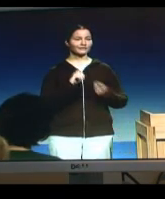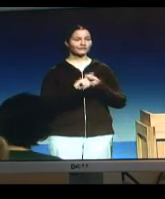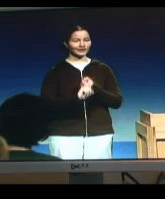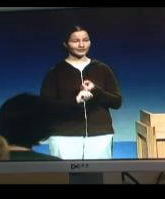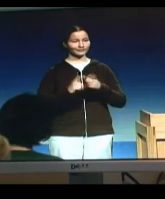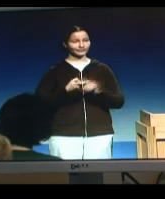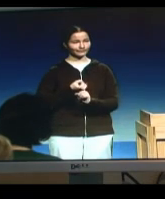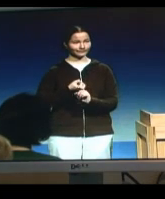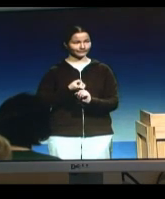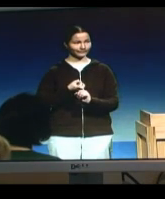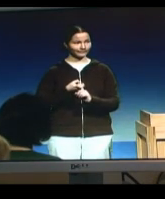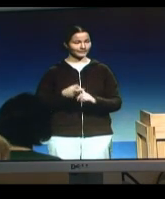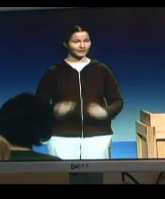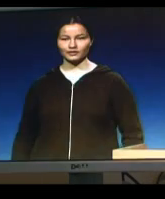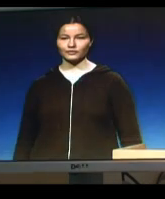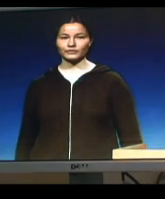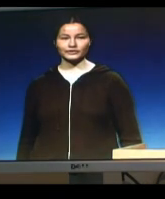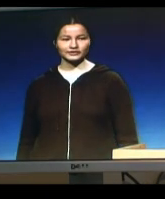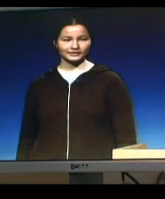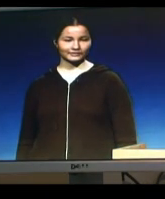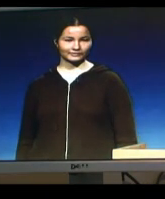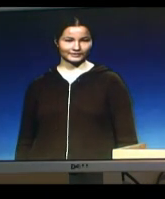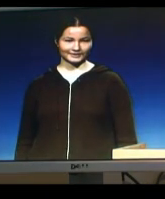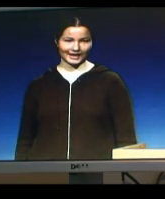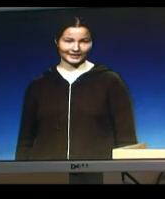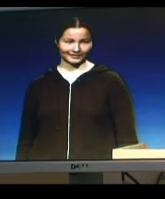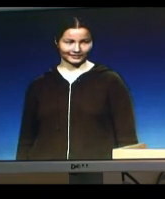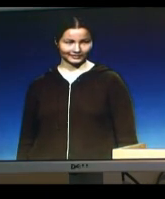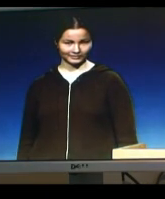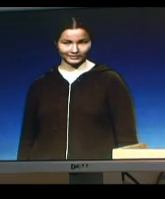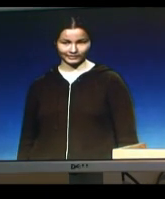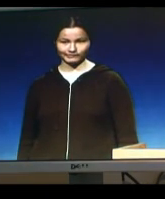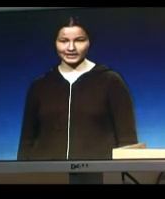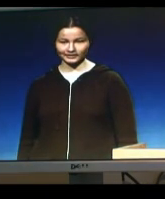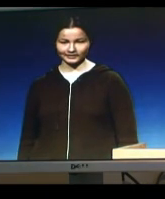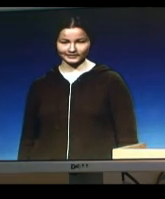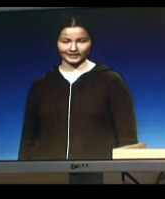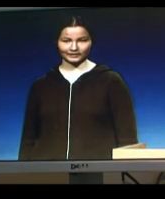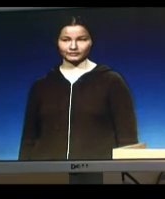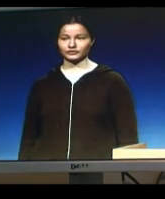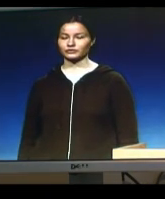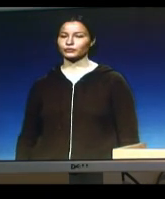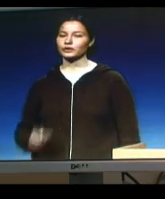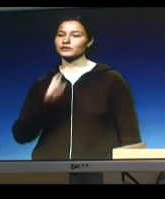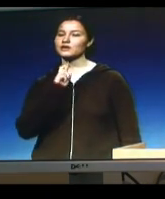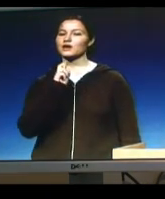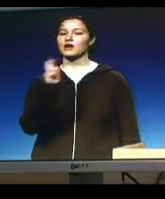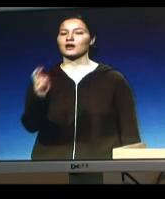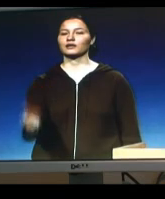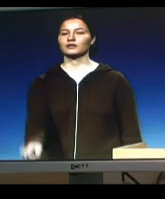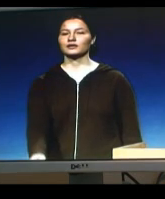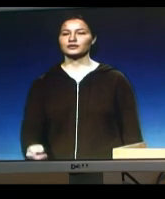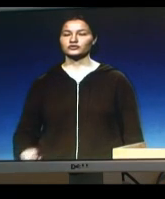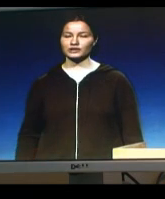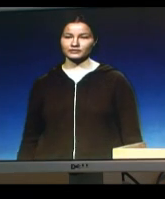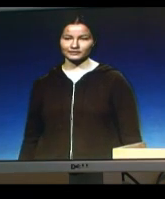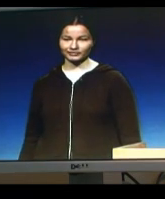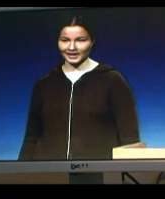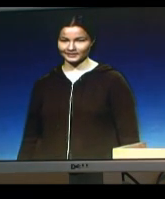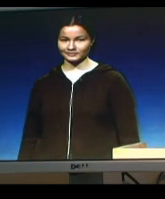friend. What you just learned was signed English. In American Sign Language, the word are is generally implied, so you